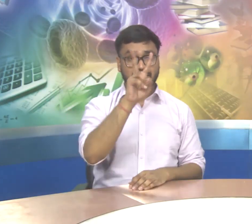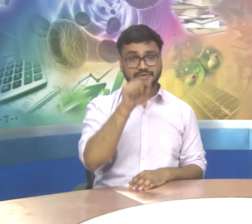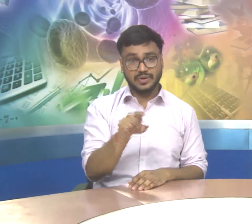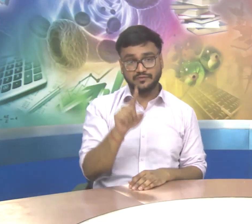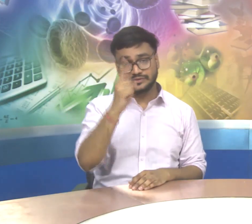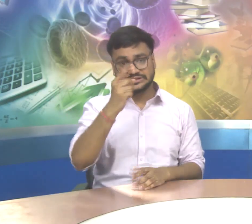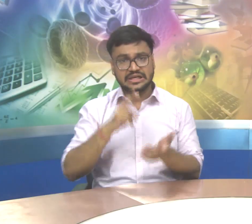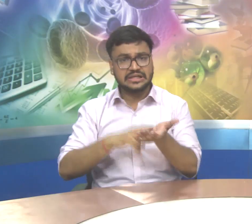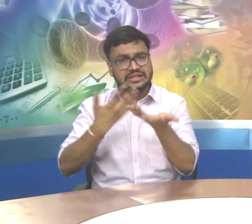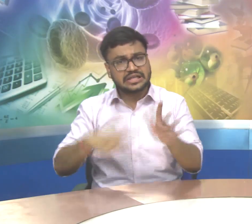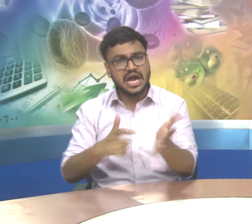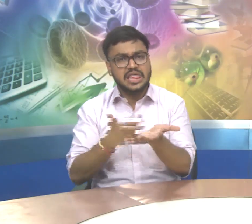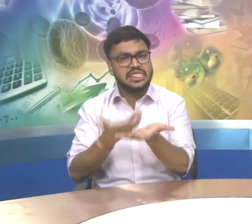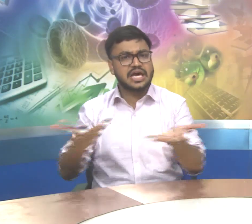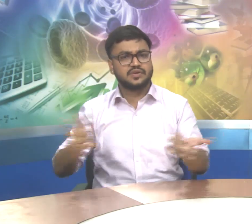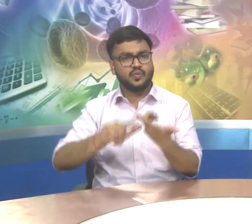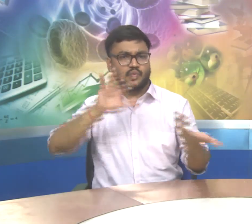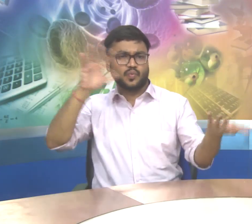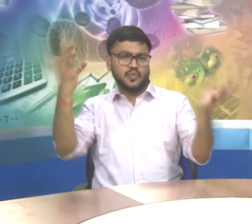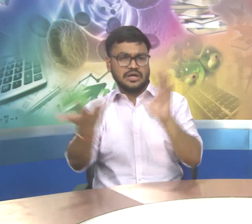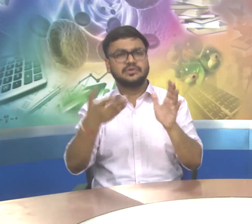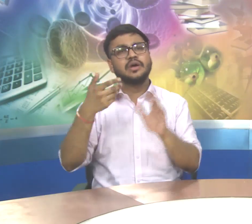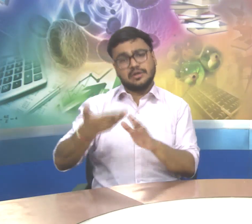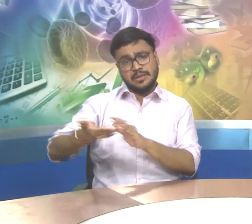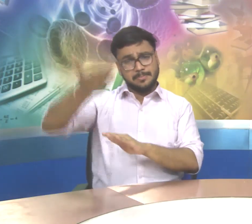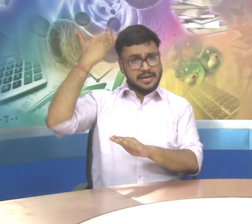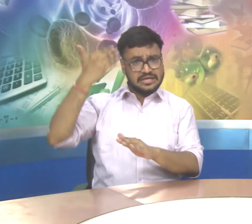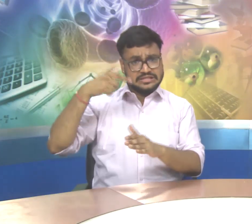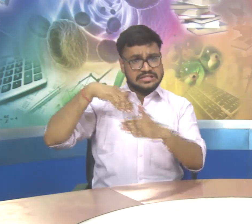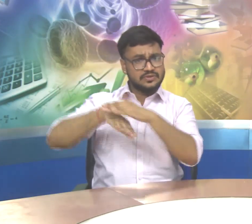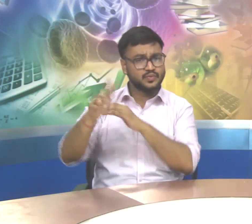So we have learned natural resources in environment,